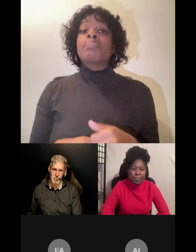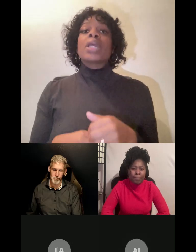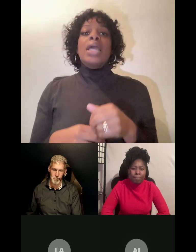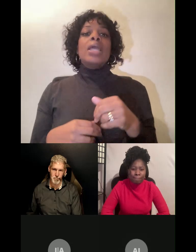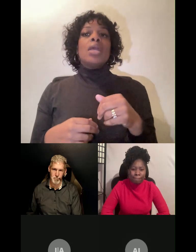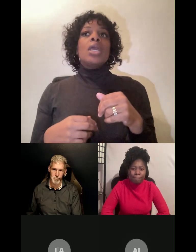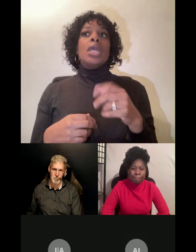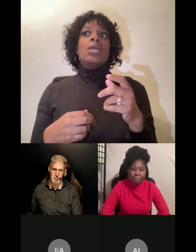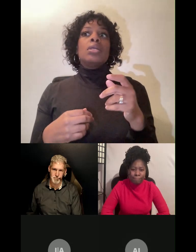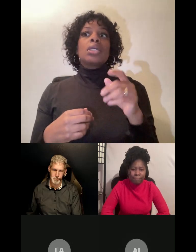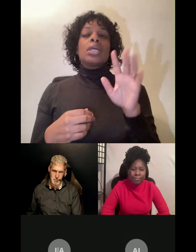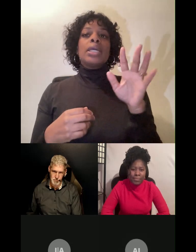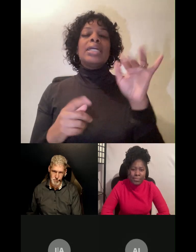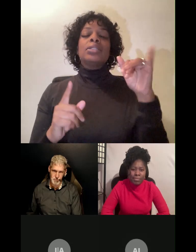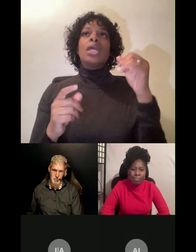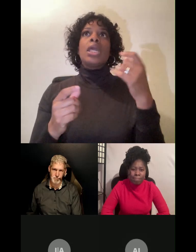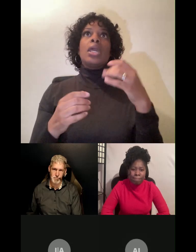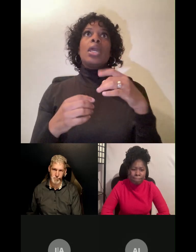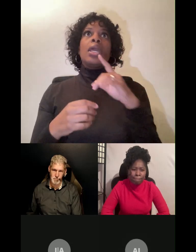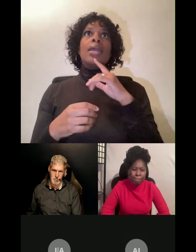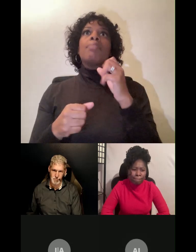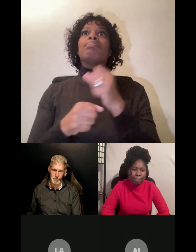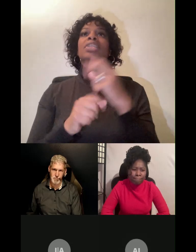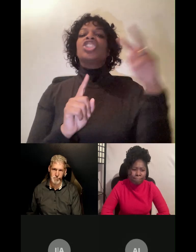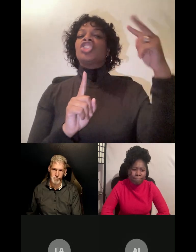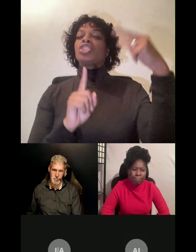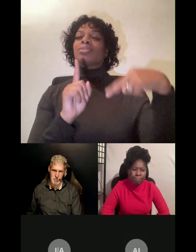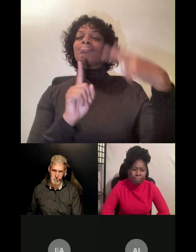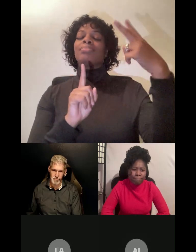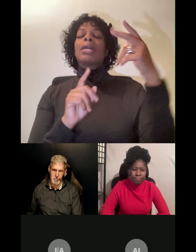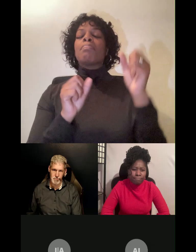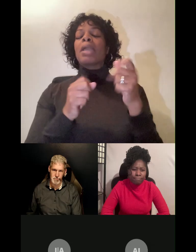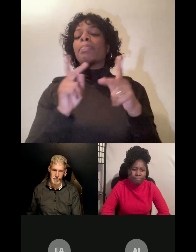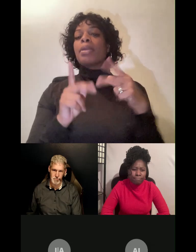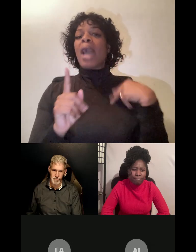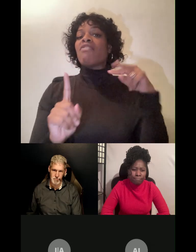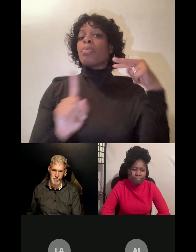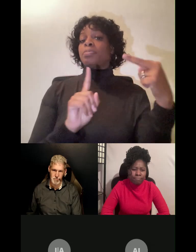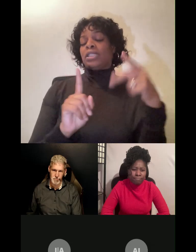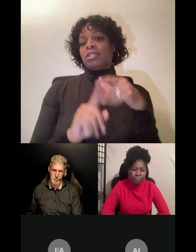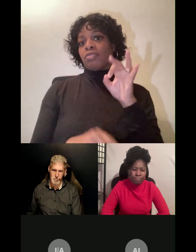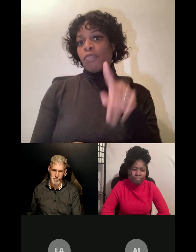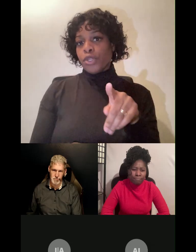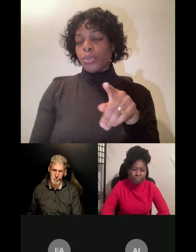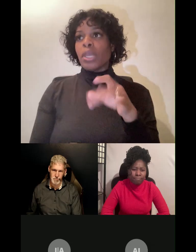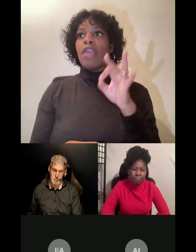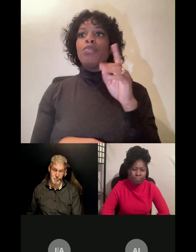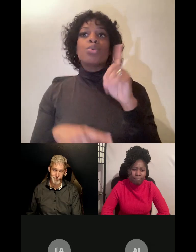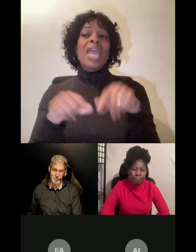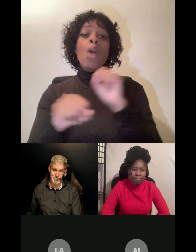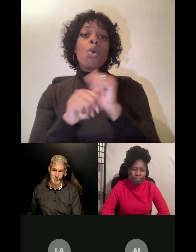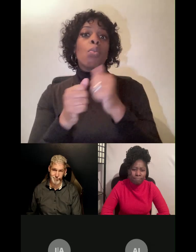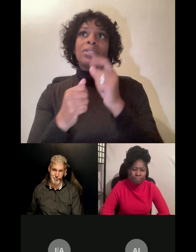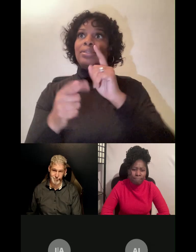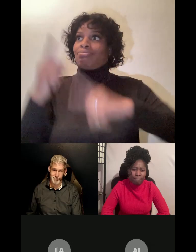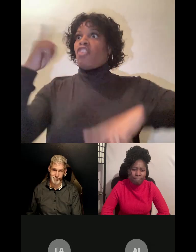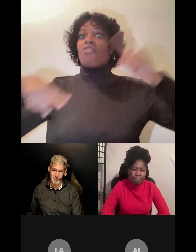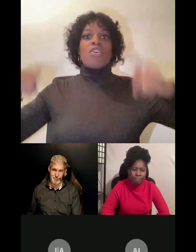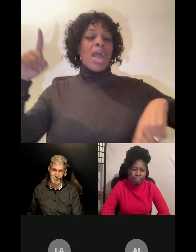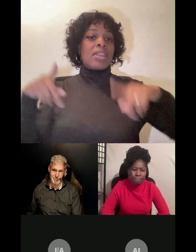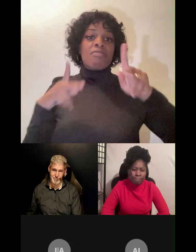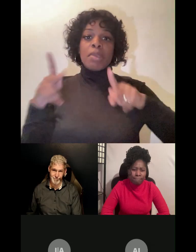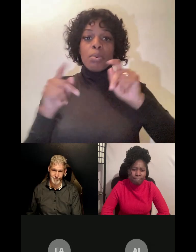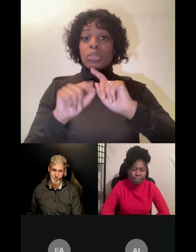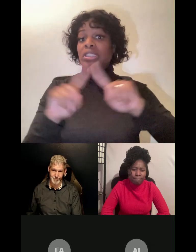not, it it it it it, it make people have a perspective of you. If you can't work with